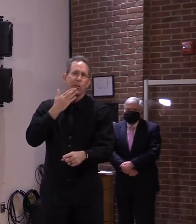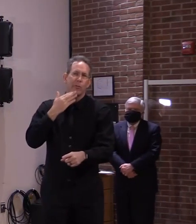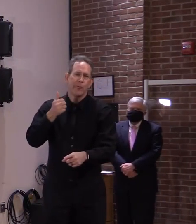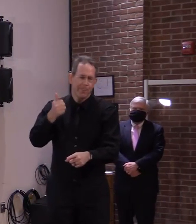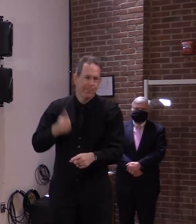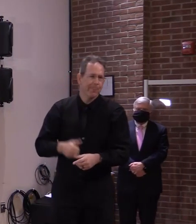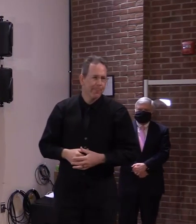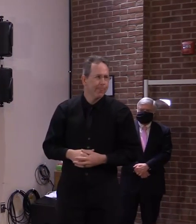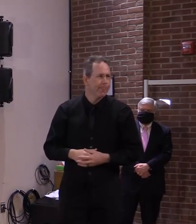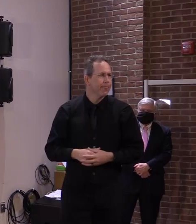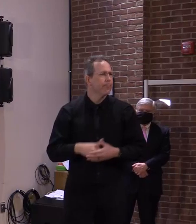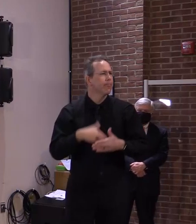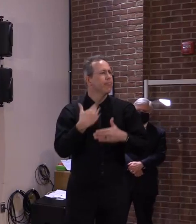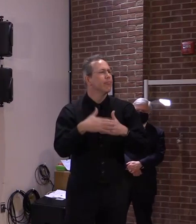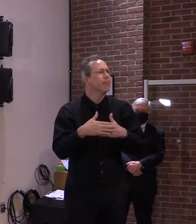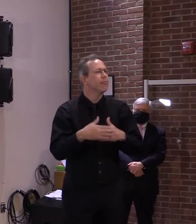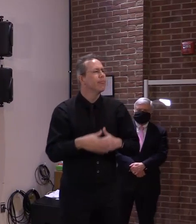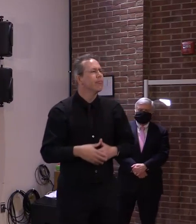Kat, WCAX.